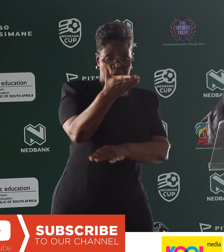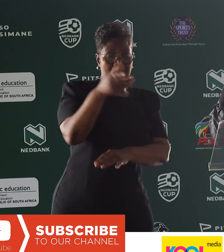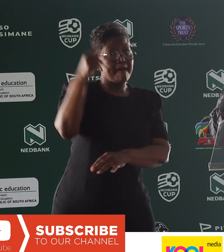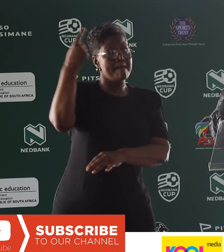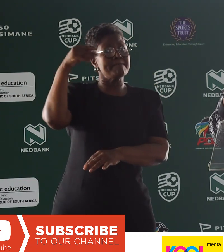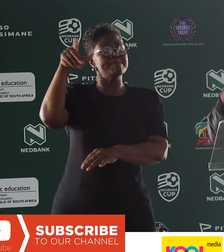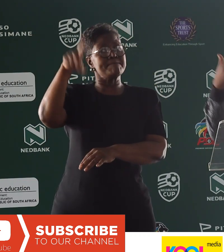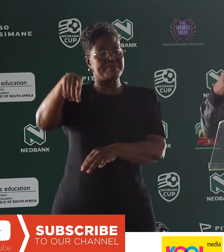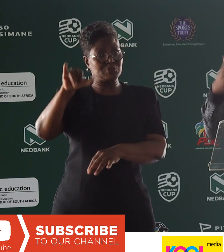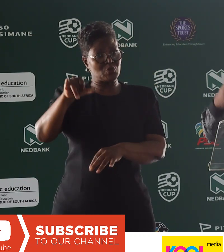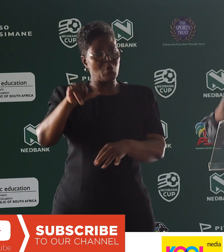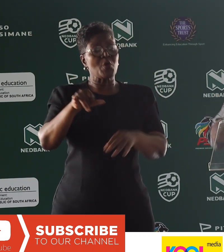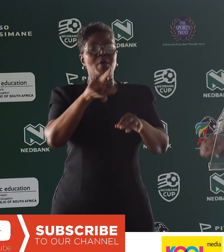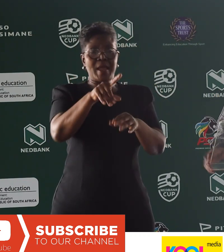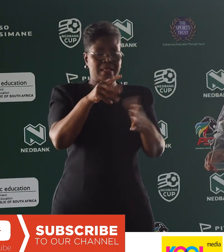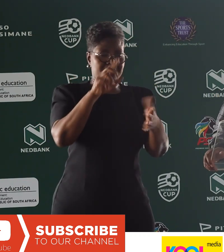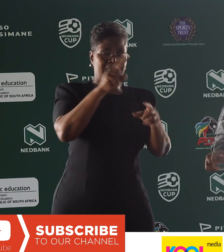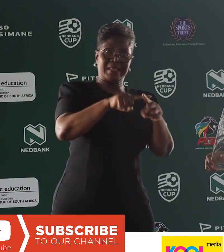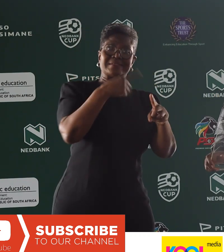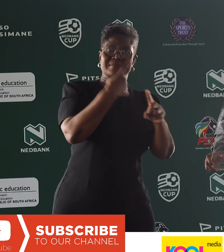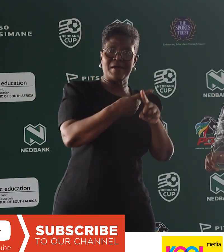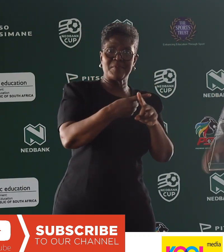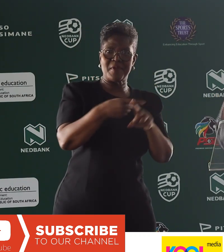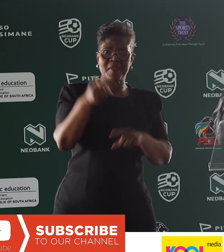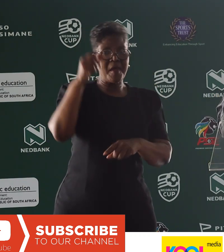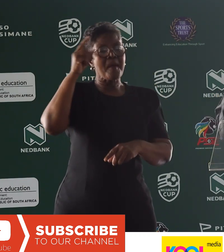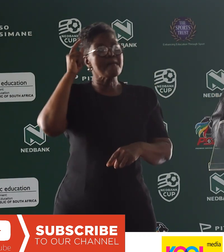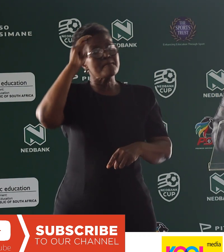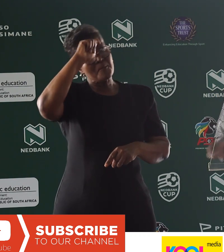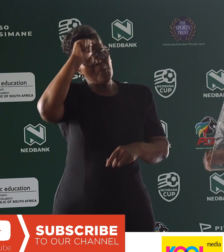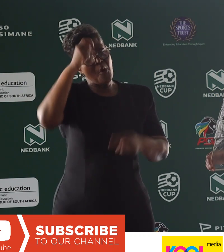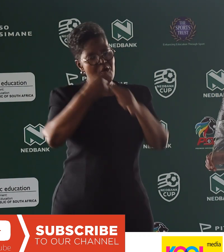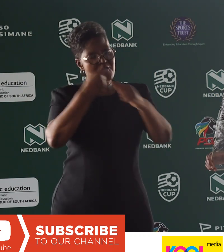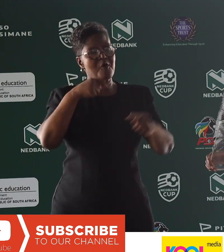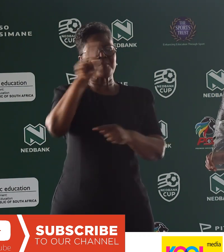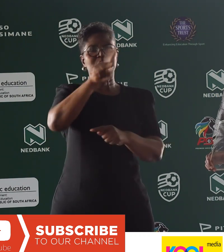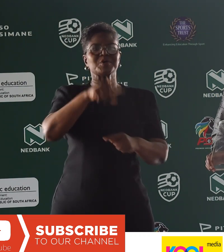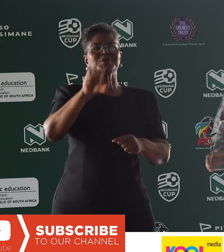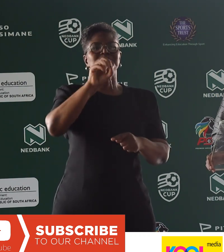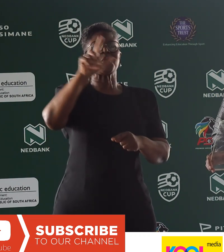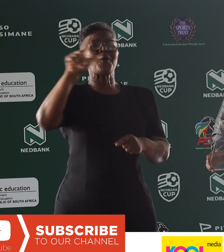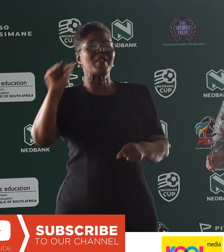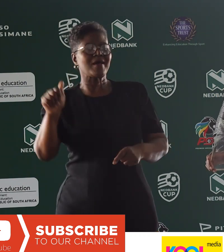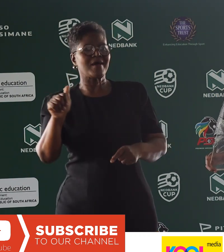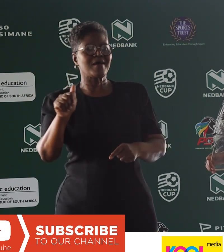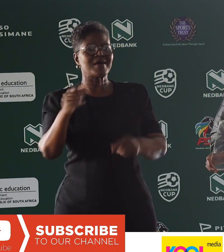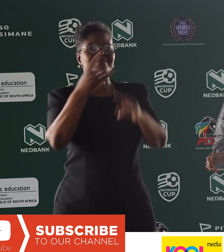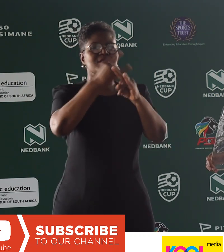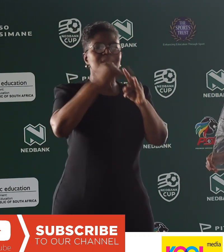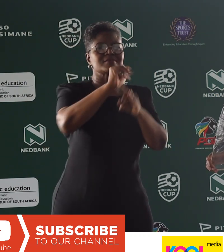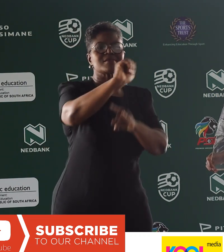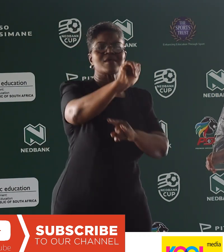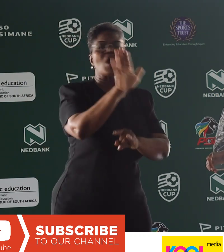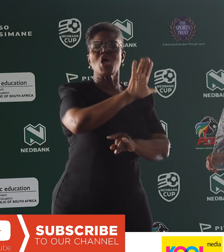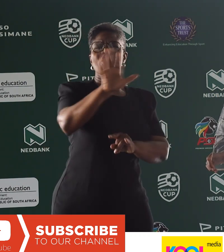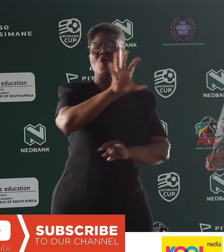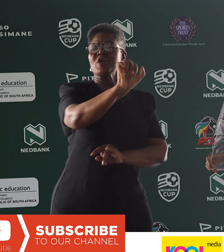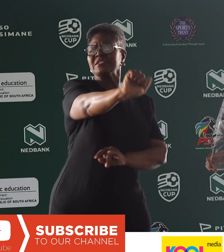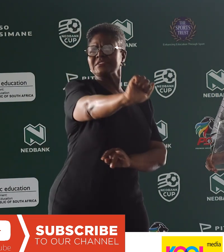of inspiration of a young boy from Ezola. They look up to Pitso. His success is not a success of him.